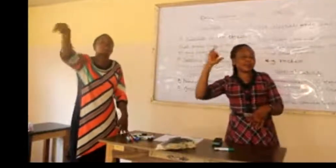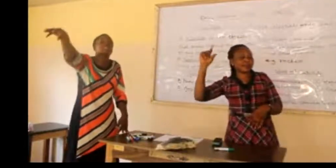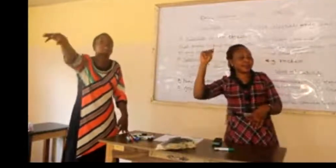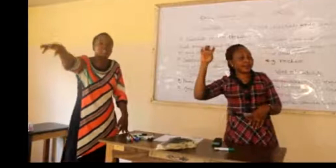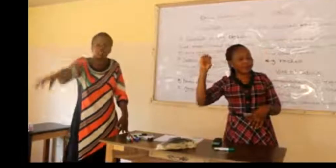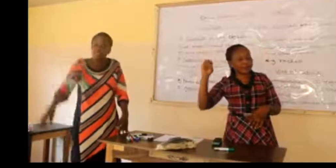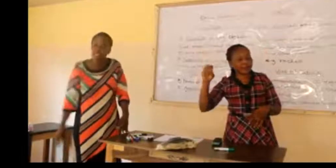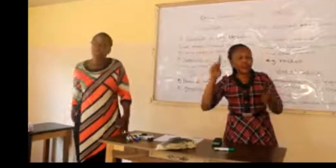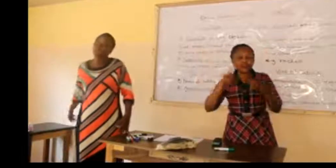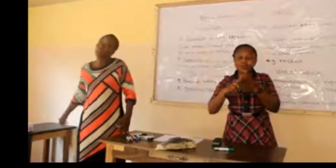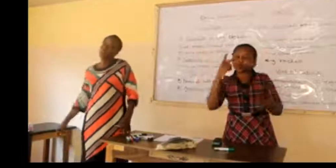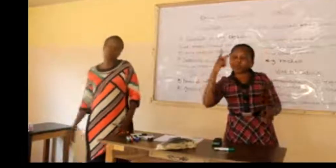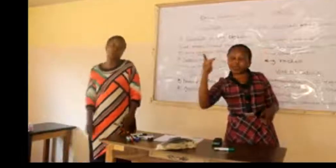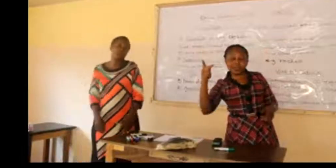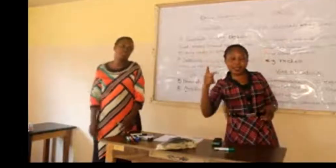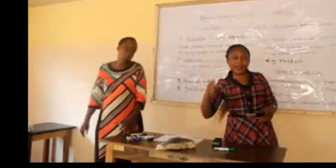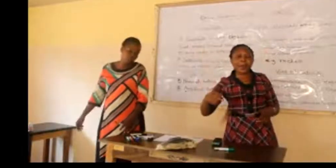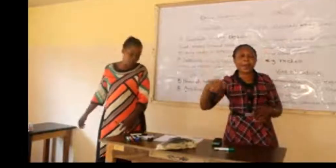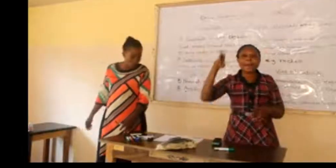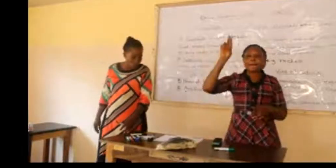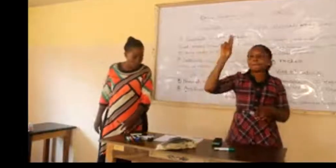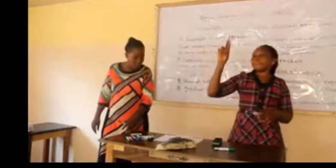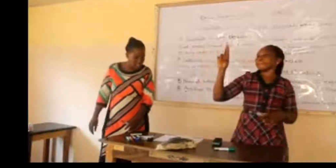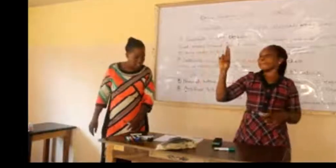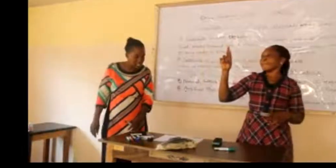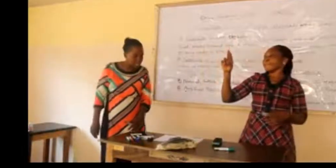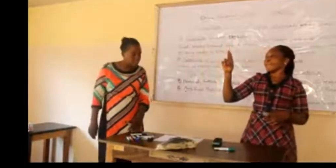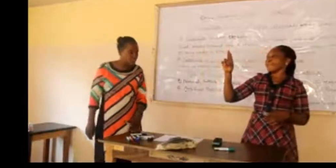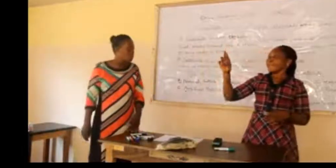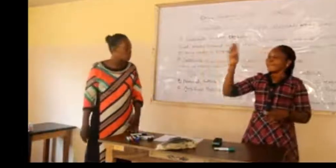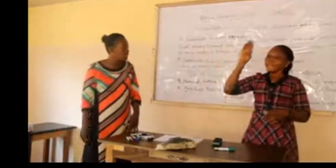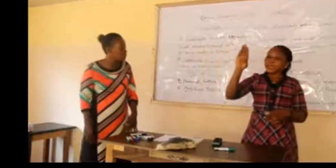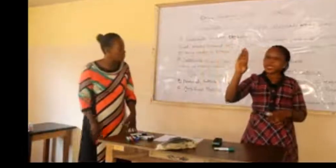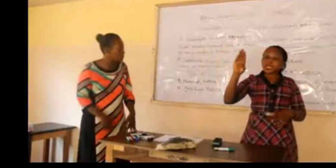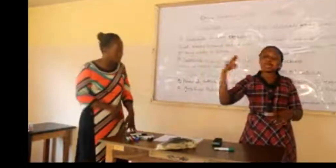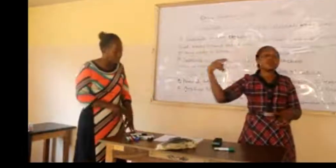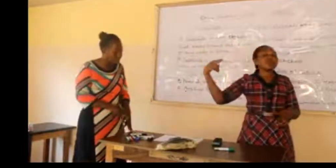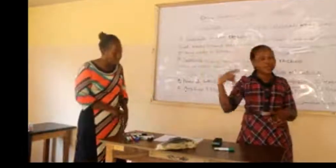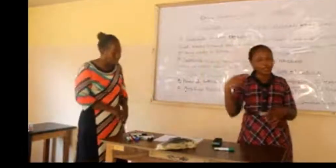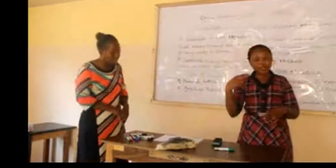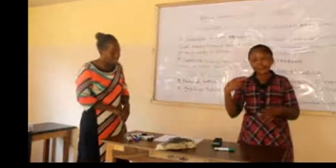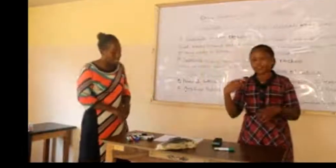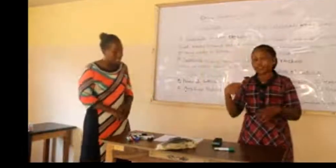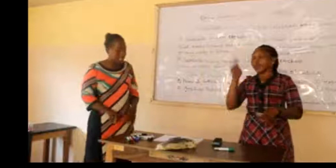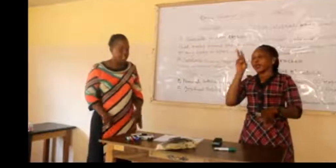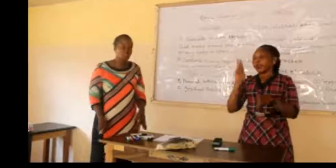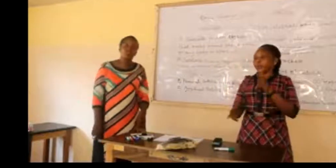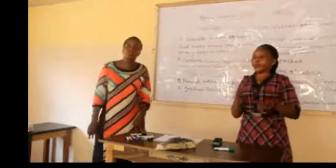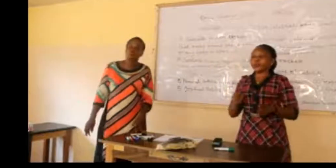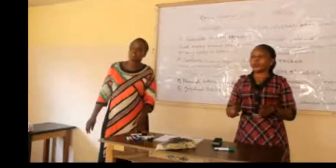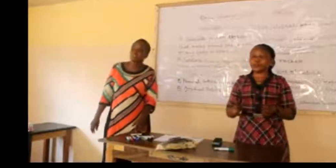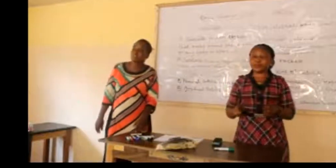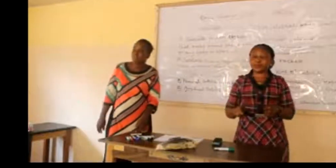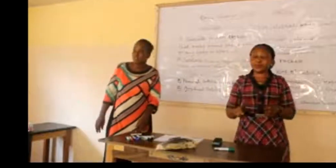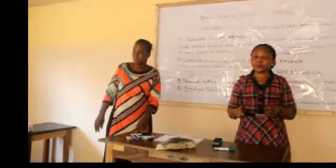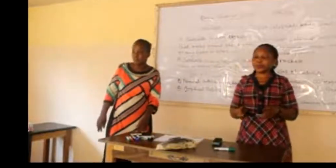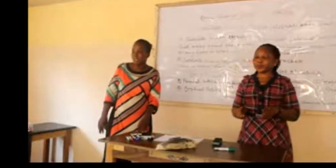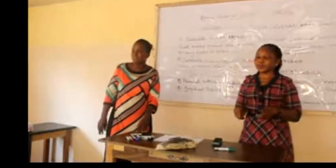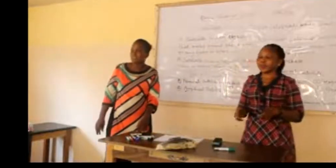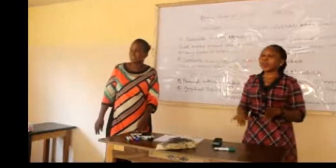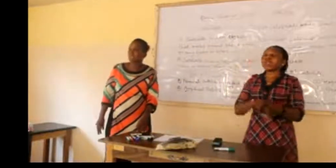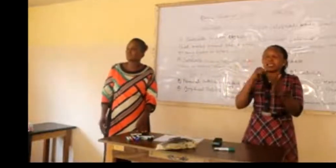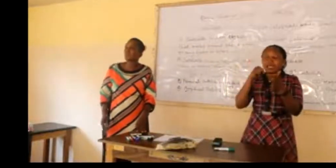and destroying the enemy troops. So, satellite also helps us in defense industry,